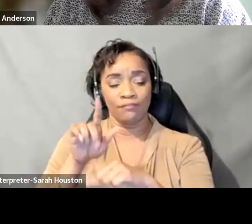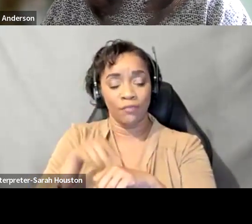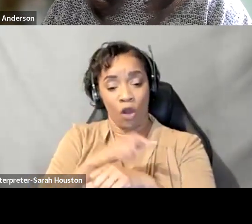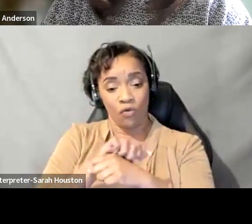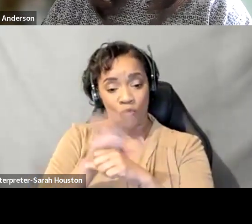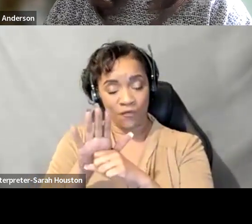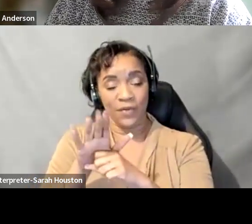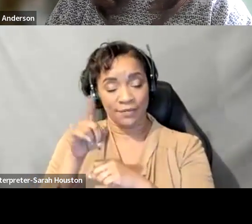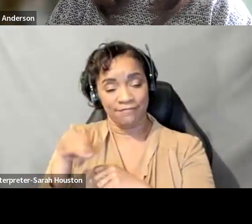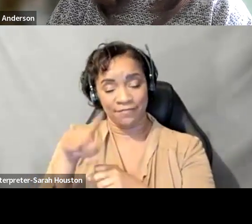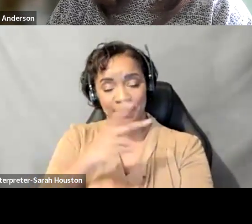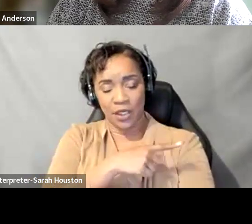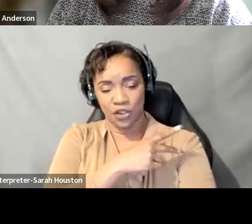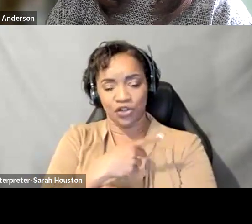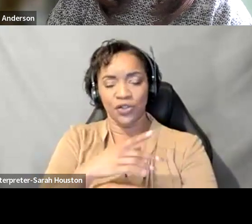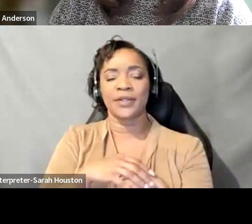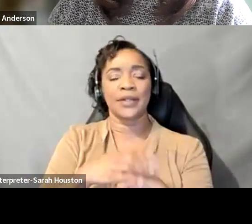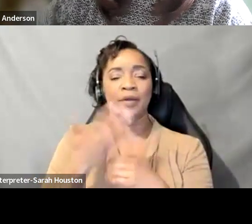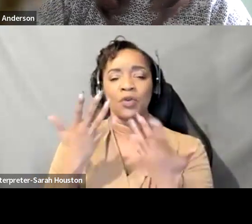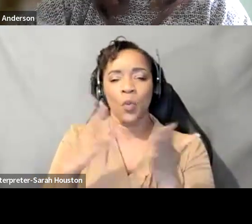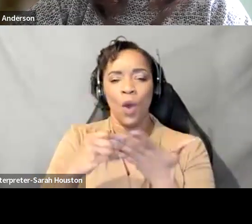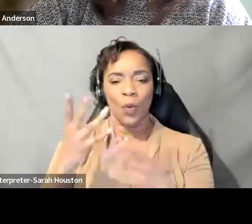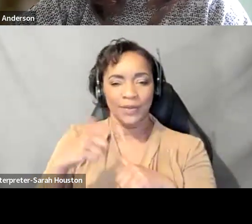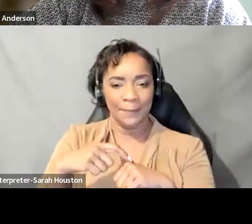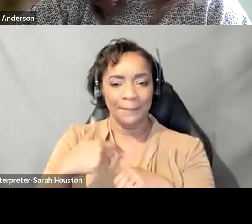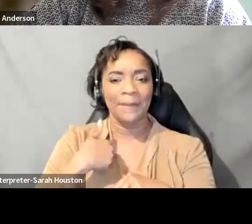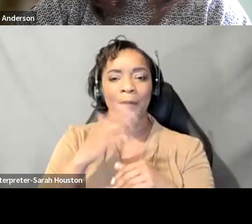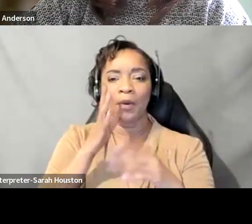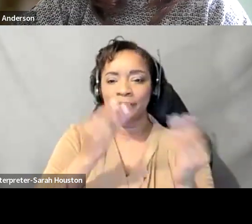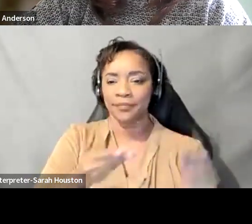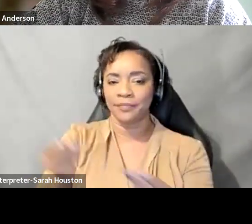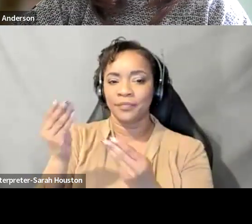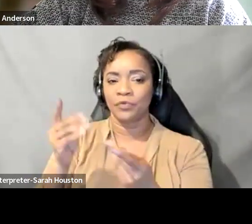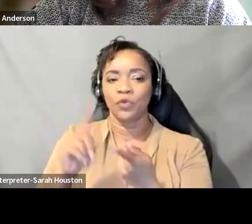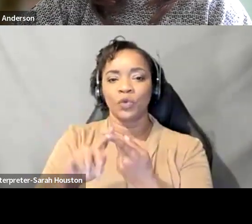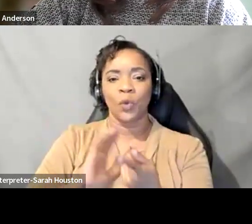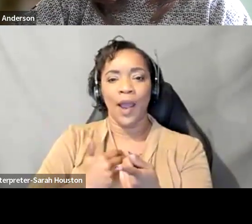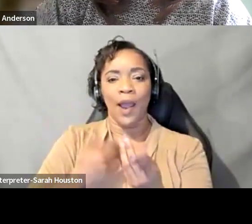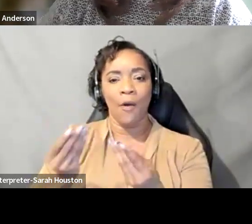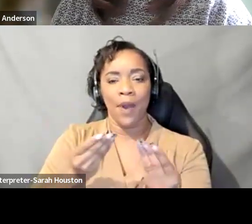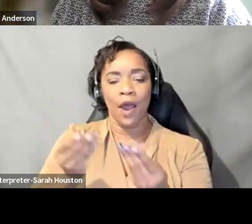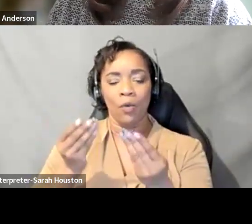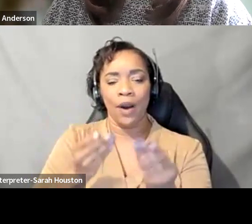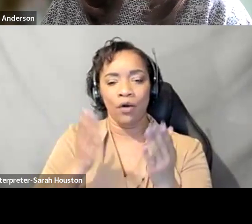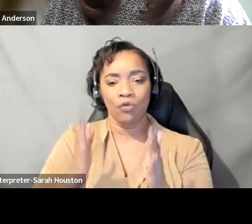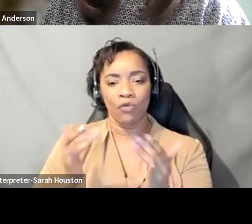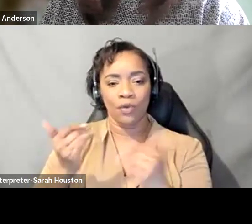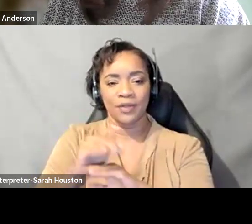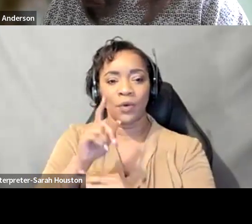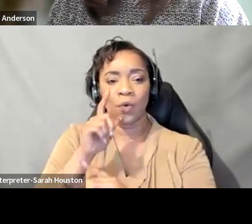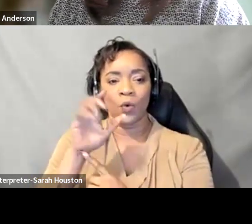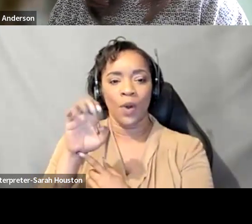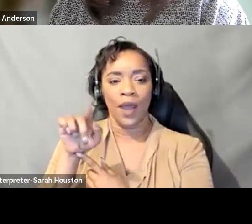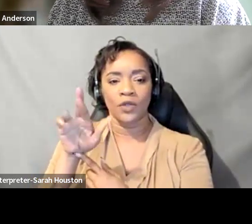time, and I'm going to nod over to my our moderator for the event, who is Ezra